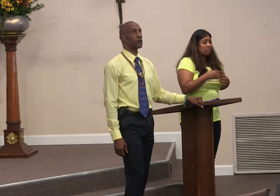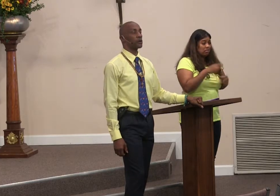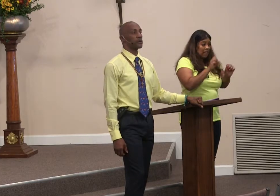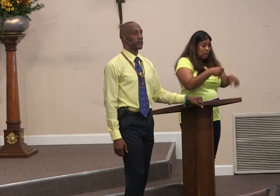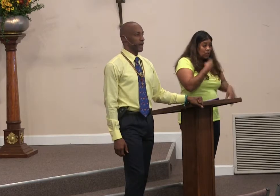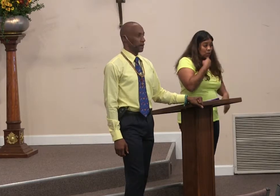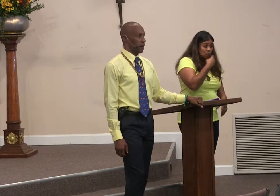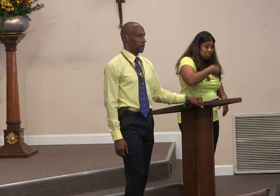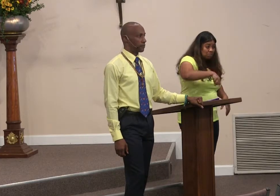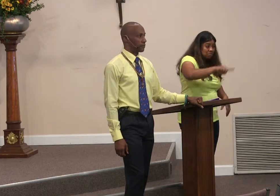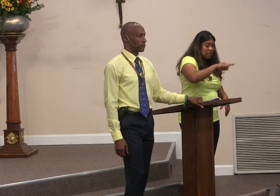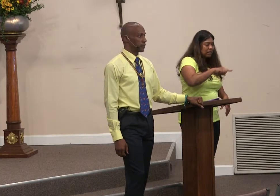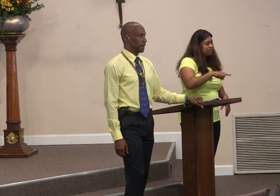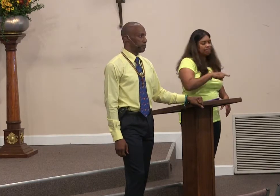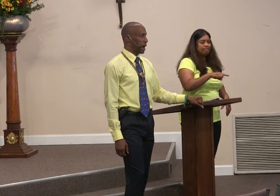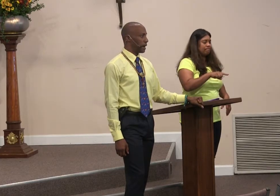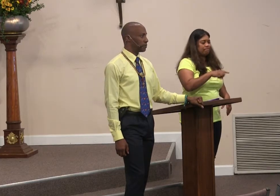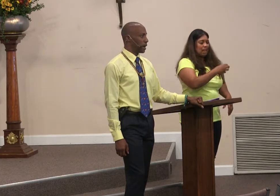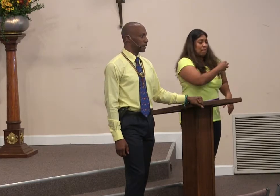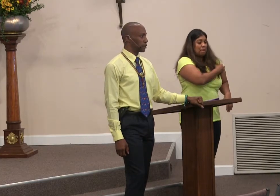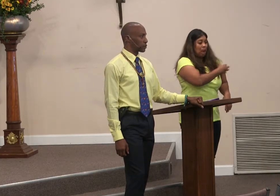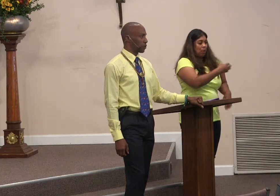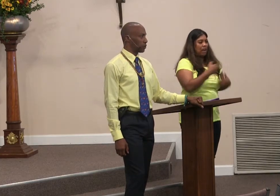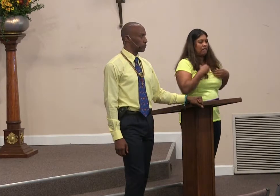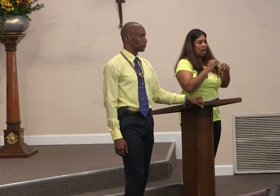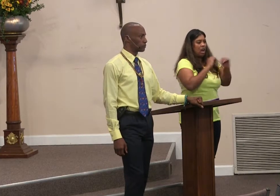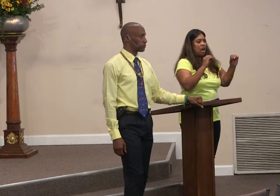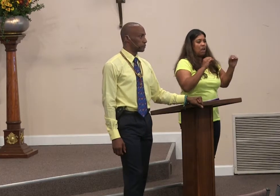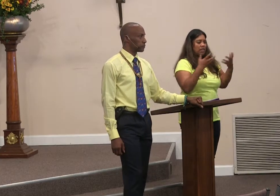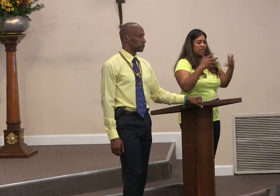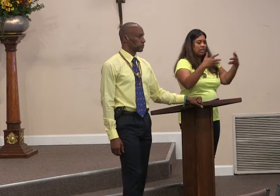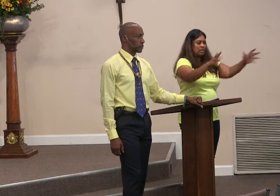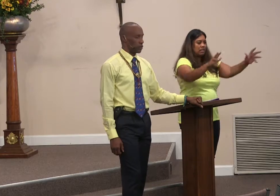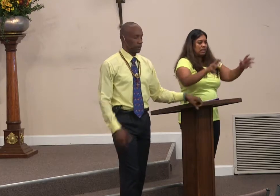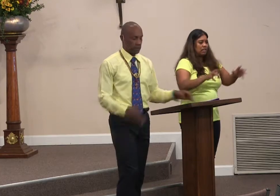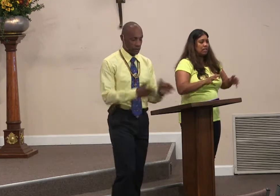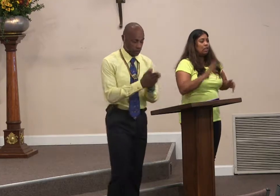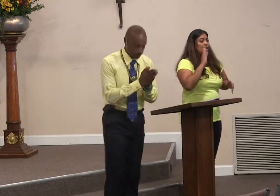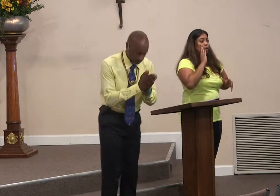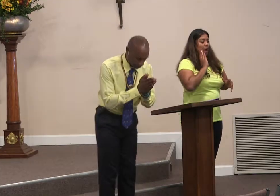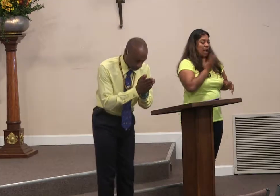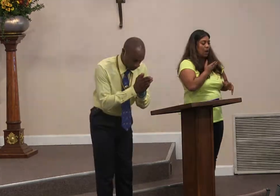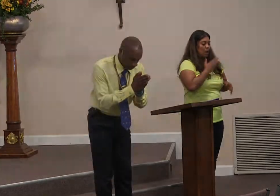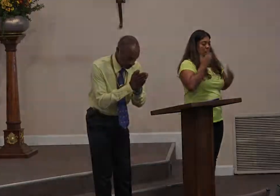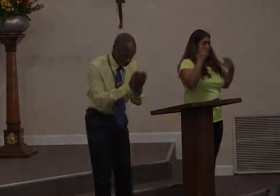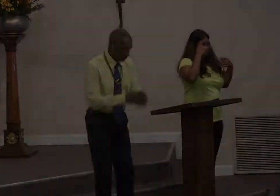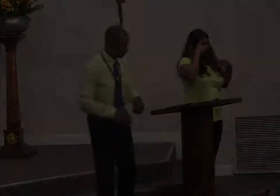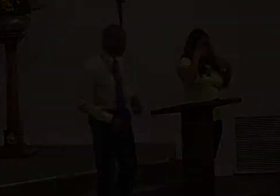more than enough in mind, body, and soul. And so it is.